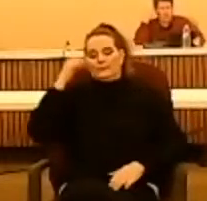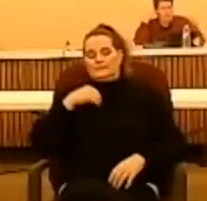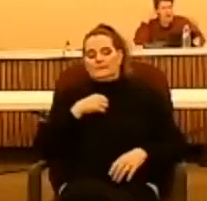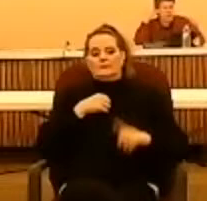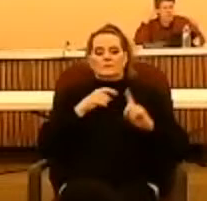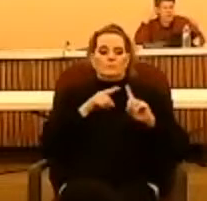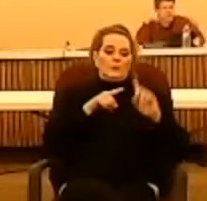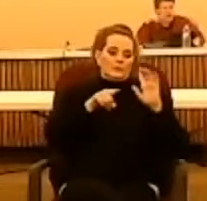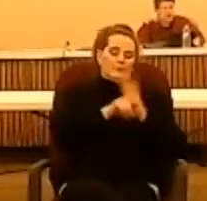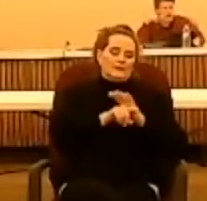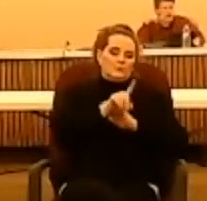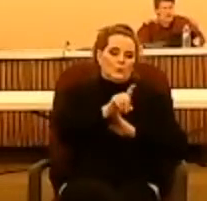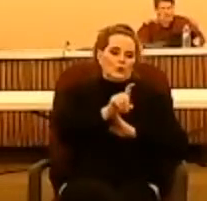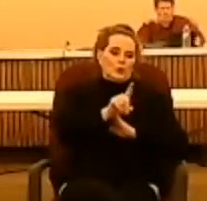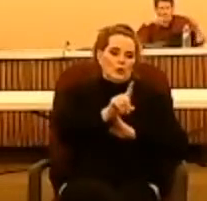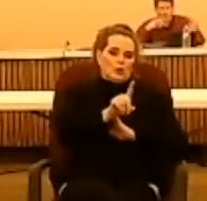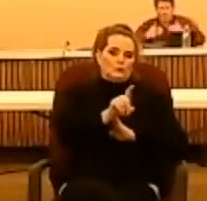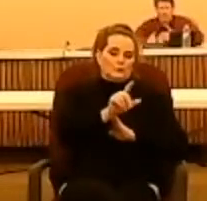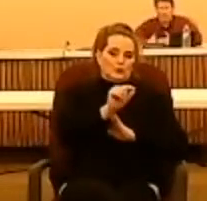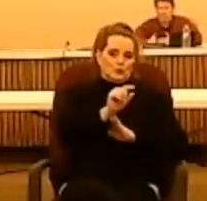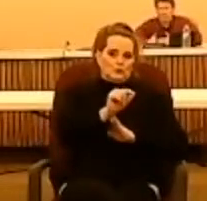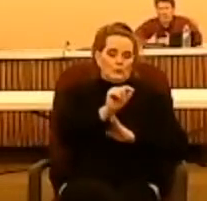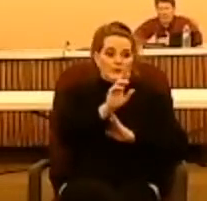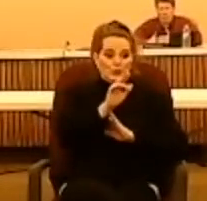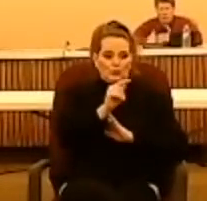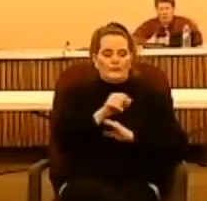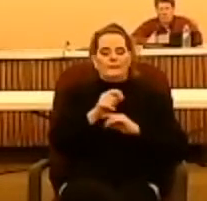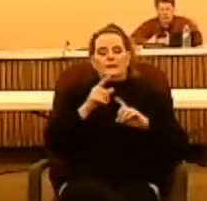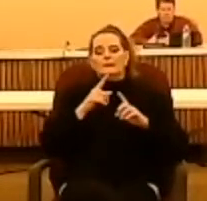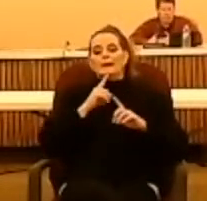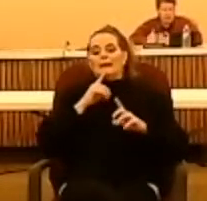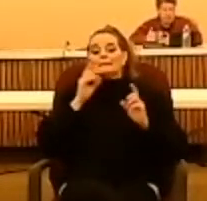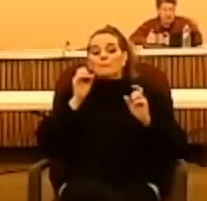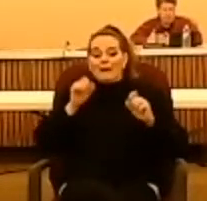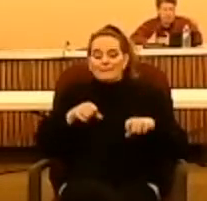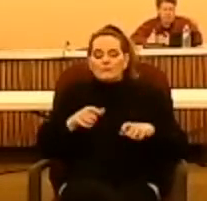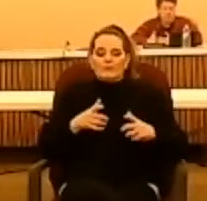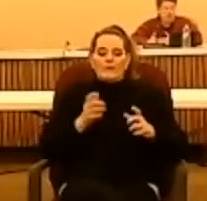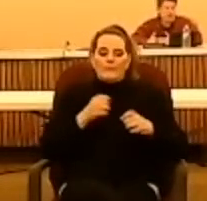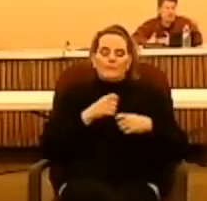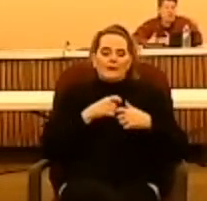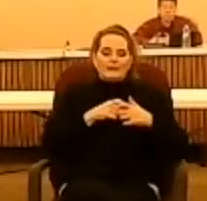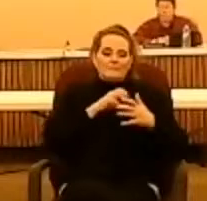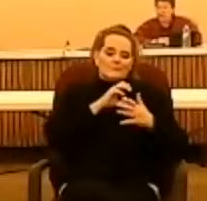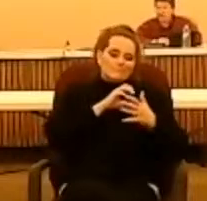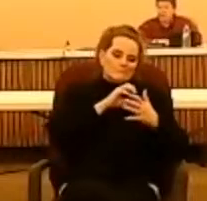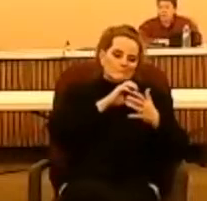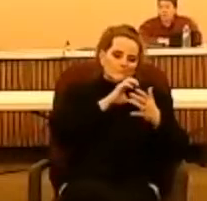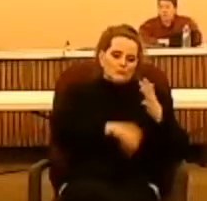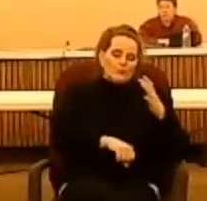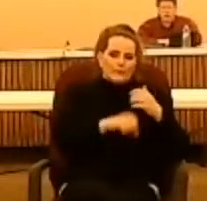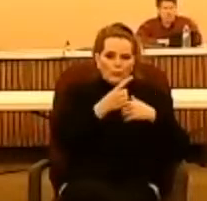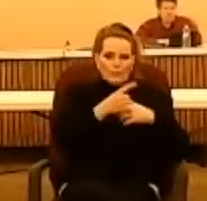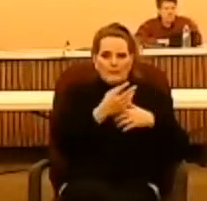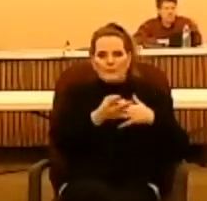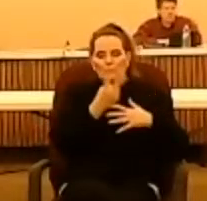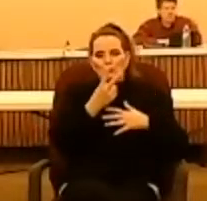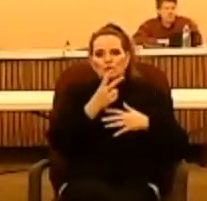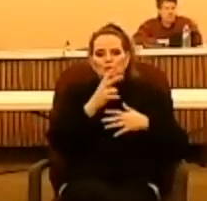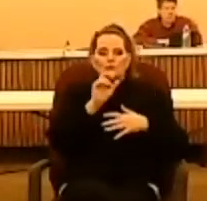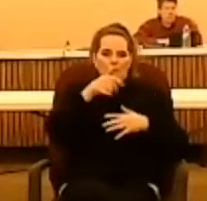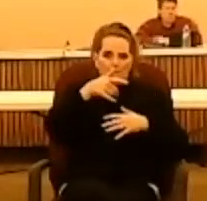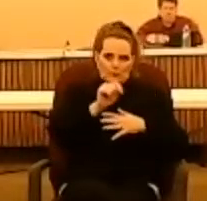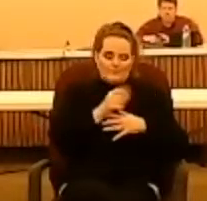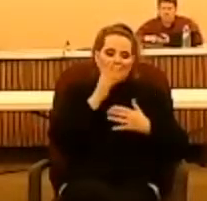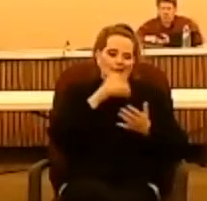unit, it's possible, depending on how the planning board layout ends up, that they might have to subtract 1 or 2 units. Because